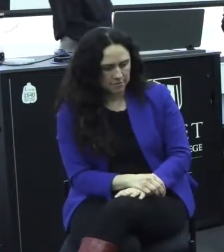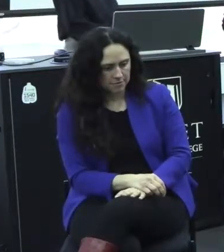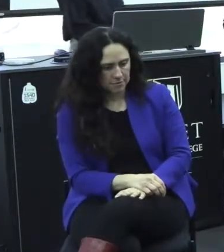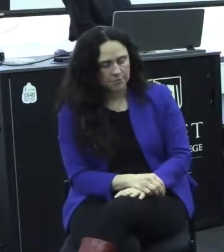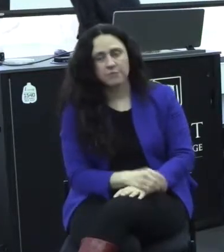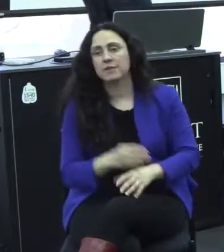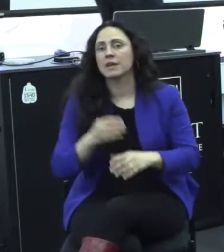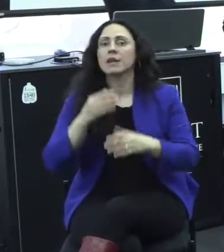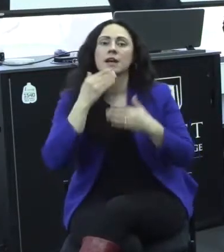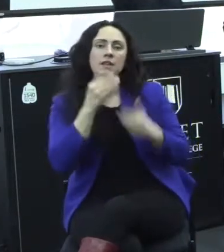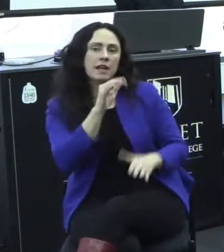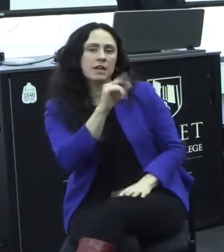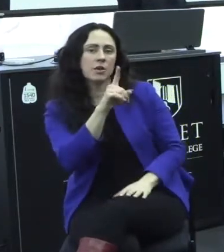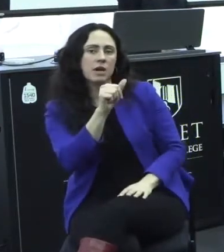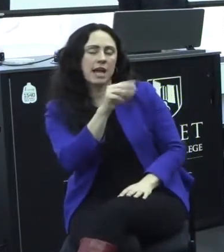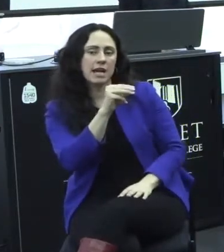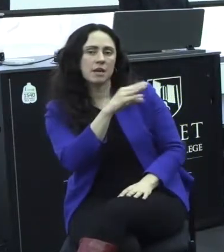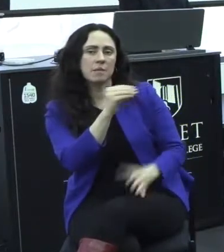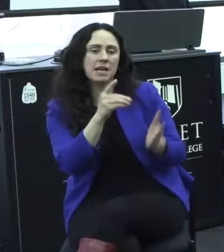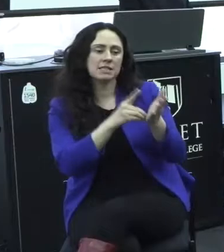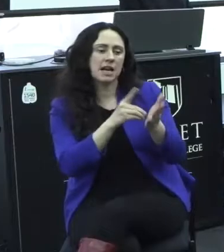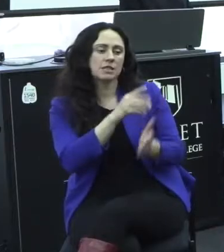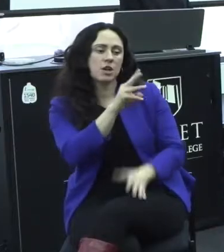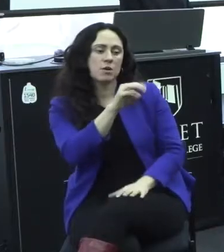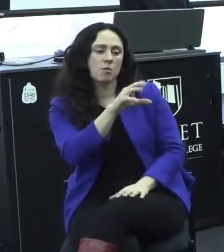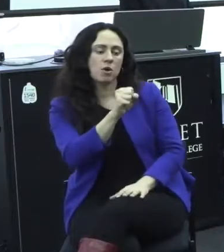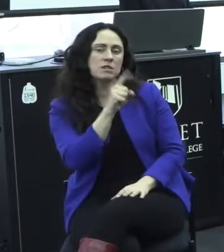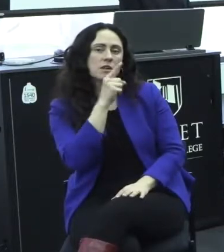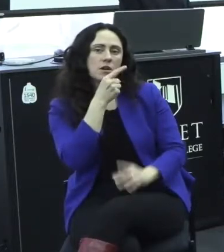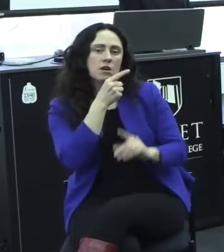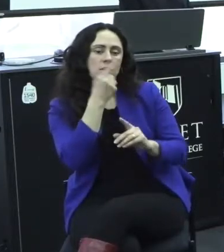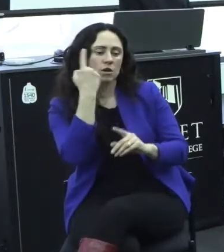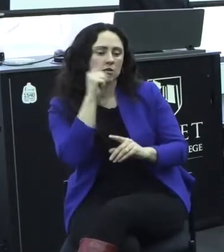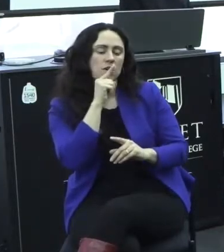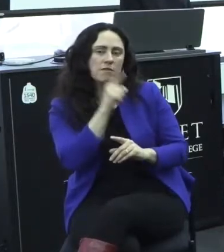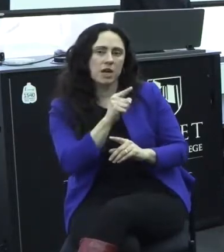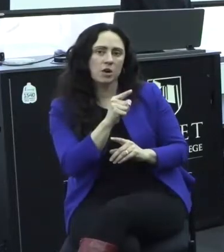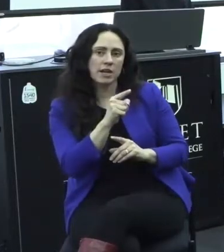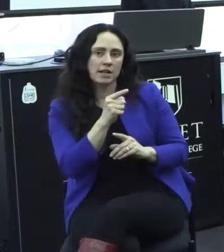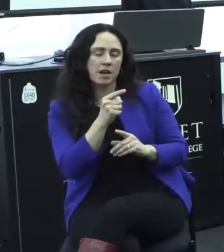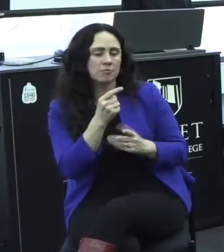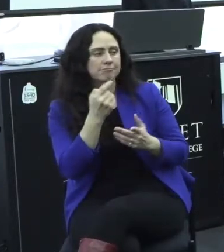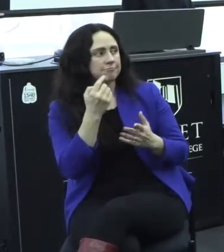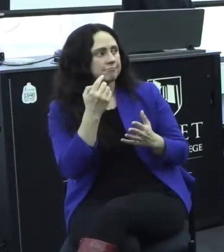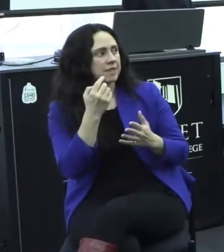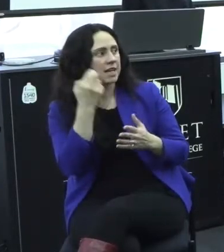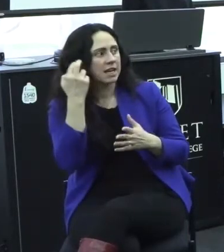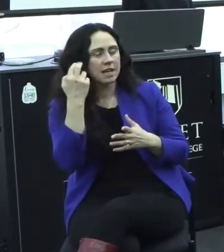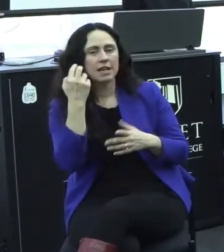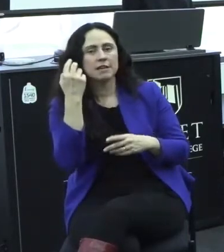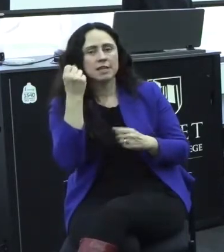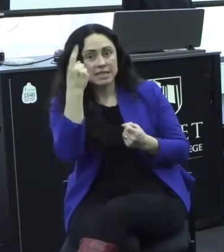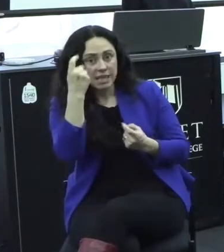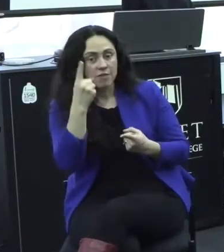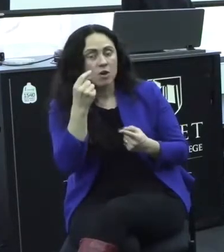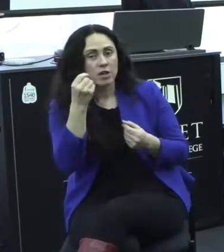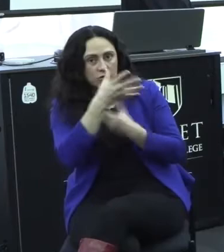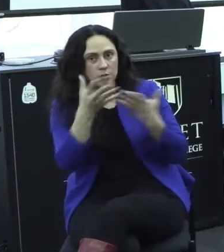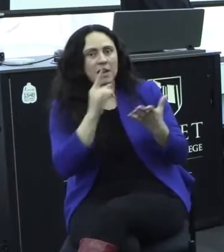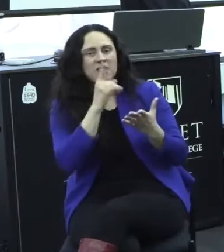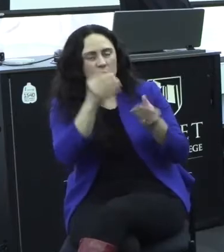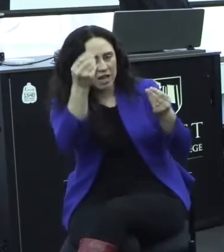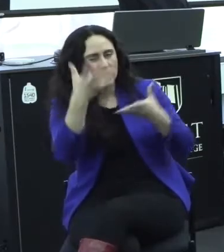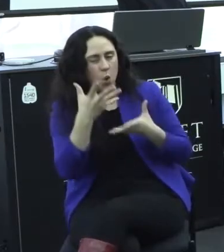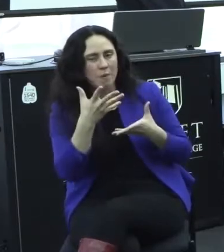Thank you, Adam and Dr. Morris, for that very insightful information. Very informative too. Honestly, the last slide